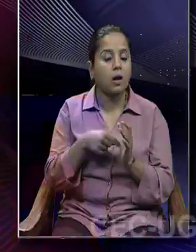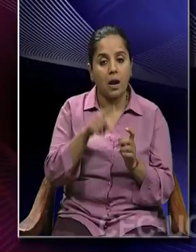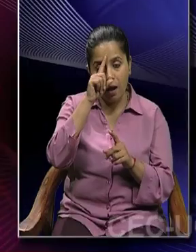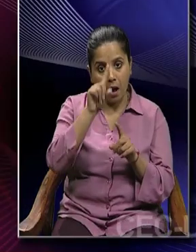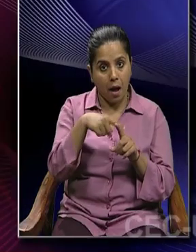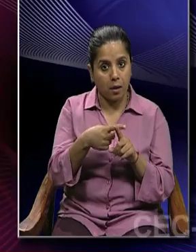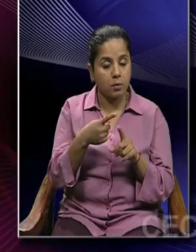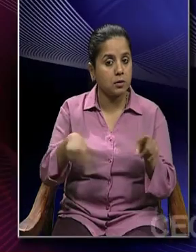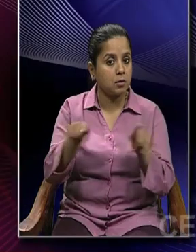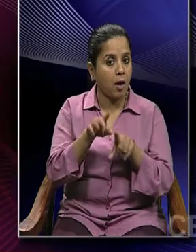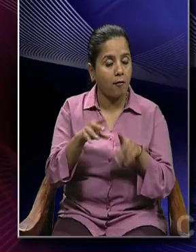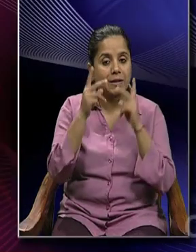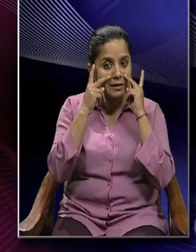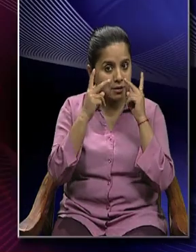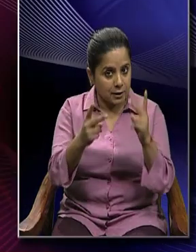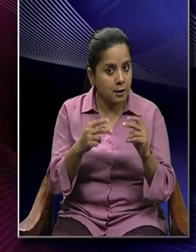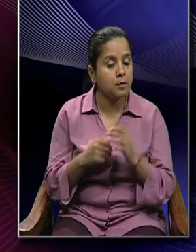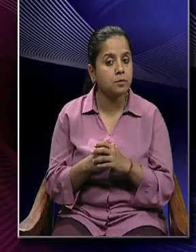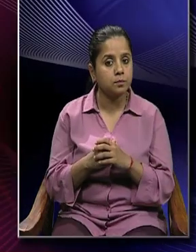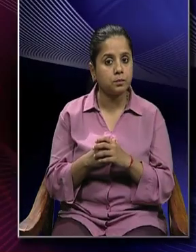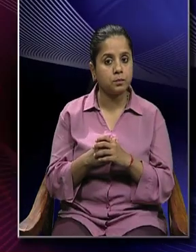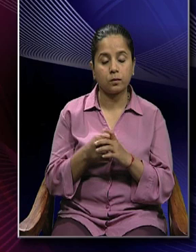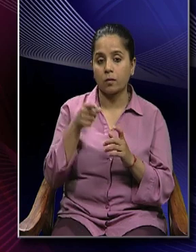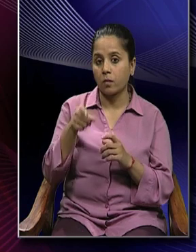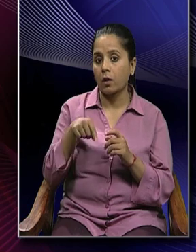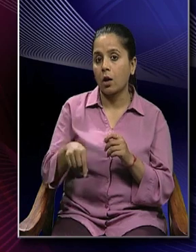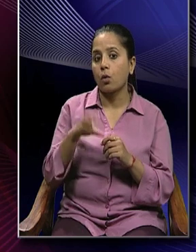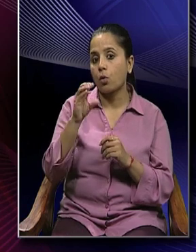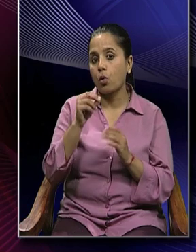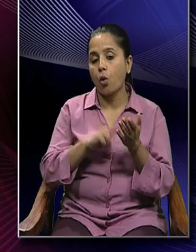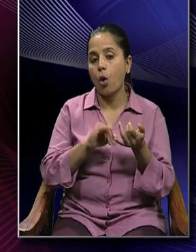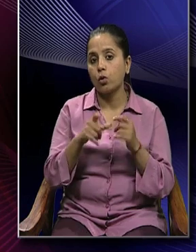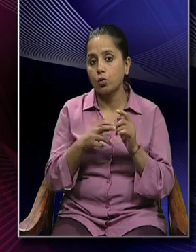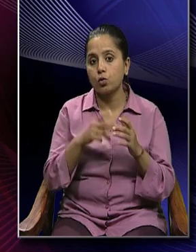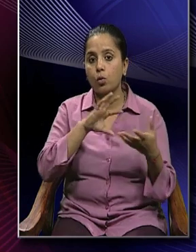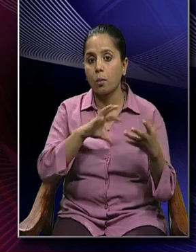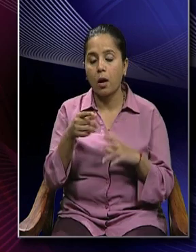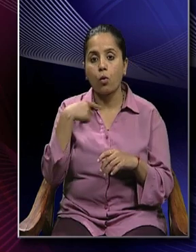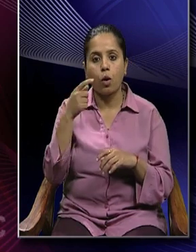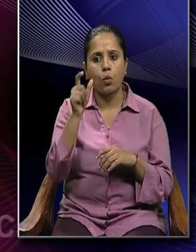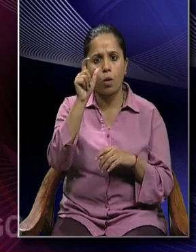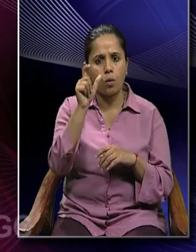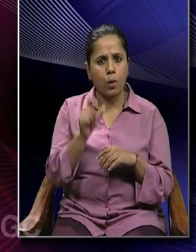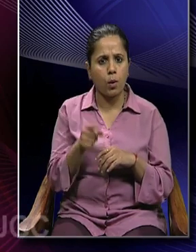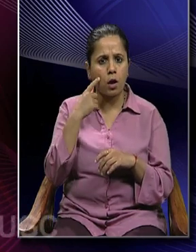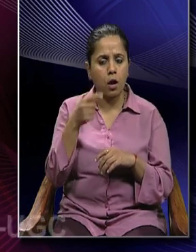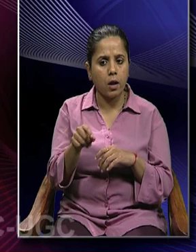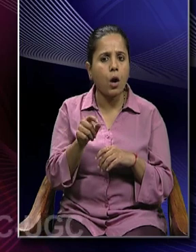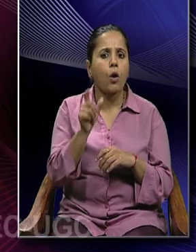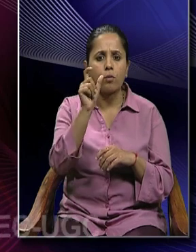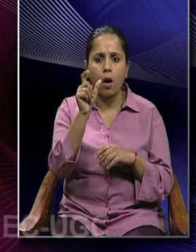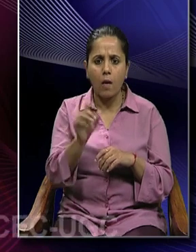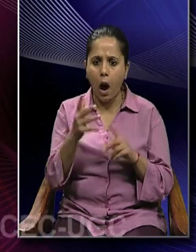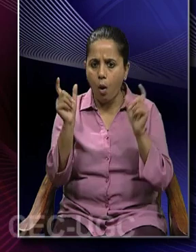have also seen that how the constitution makers, they put those words, and the order of the words